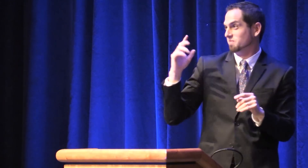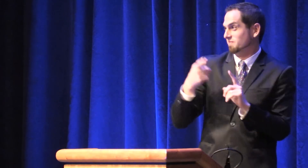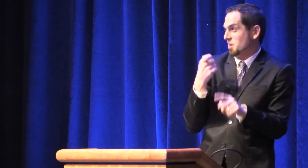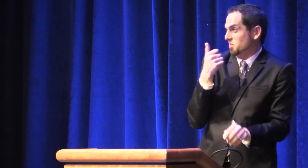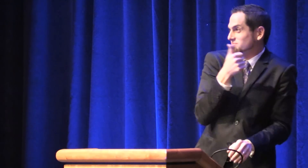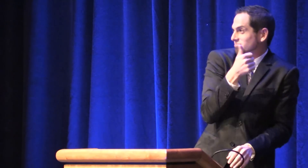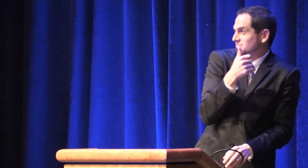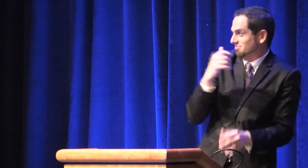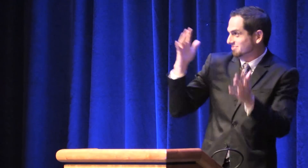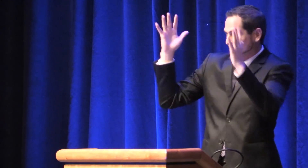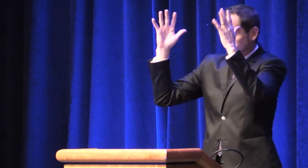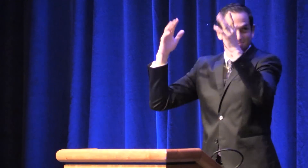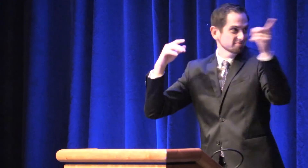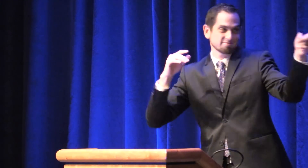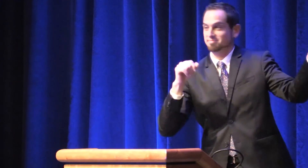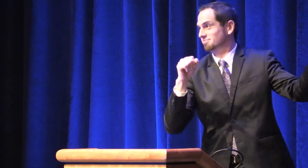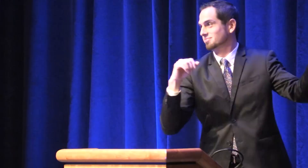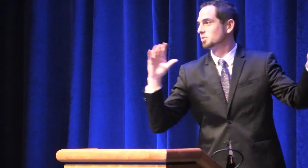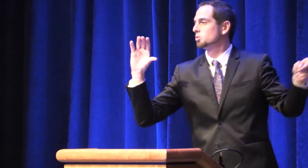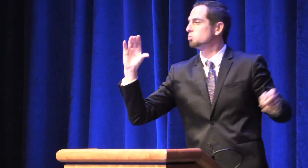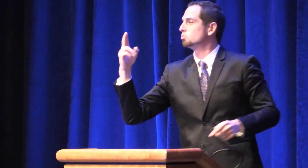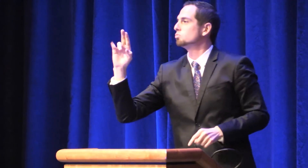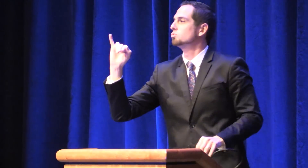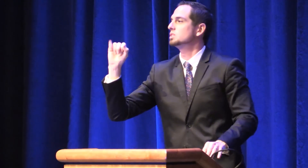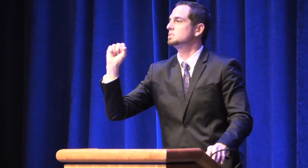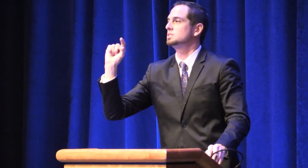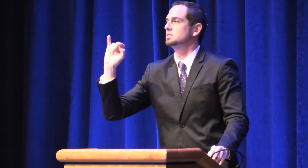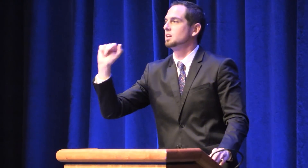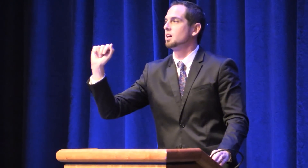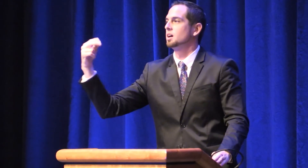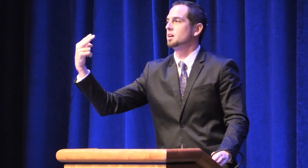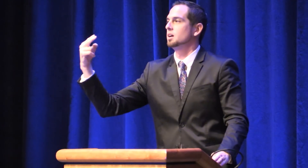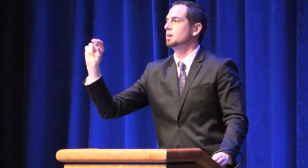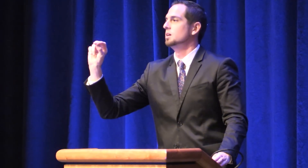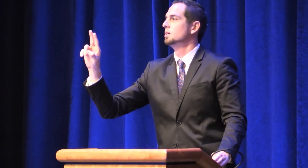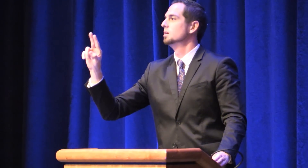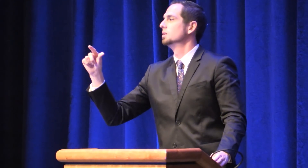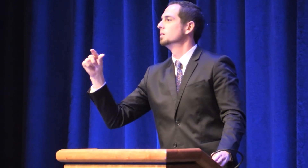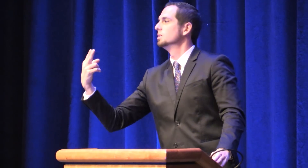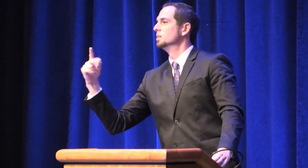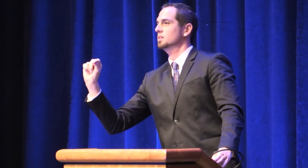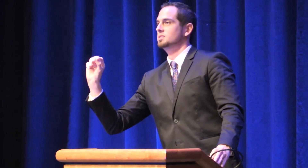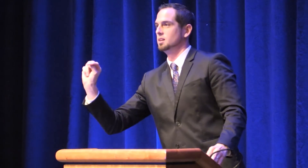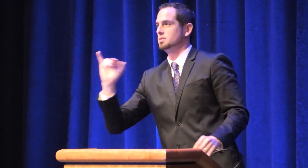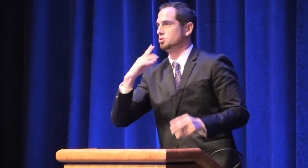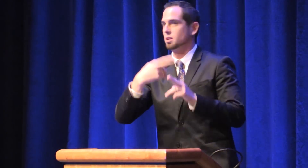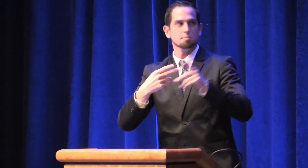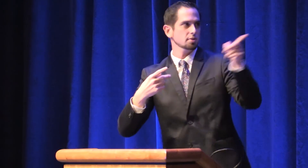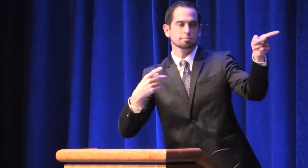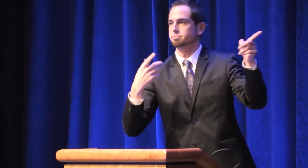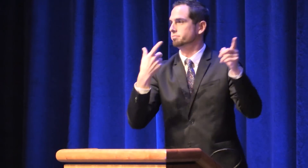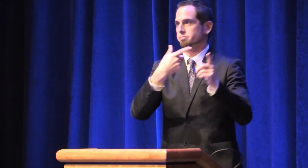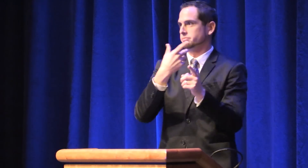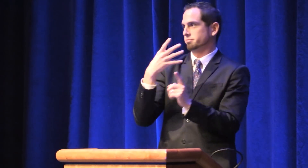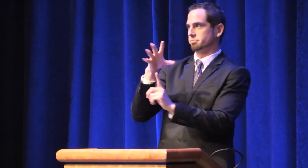company as a result of that. Again, harnessing the power of the media. Her name is Christina